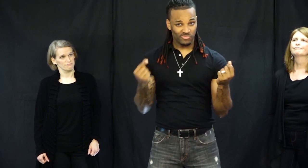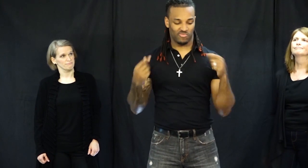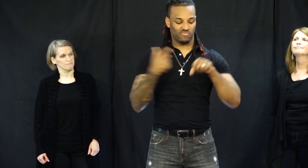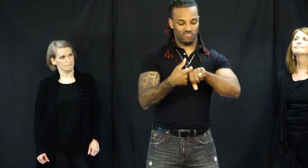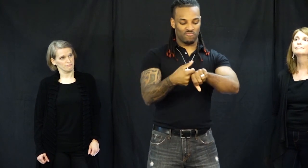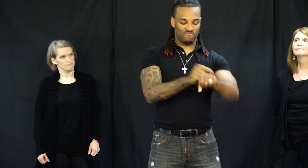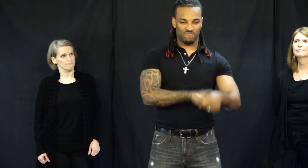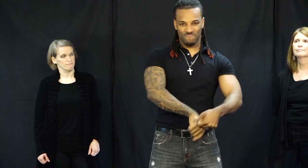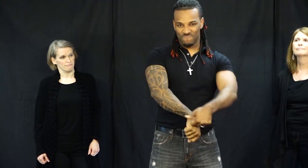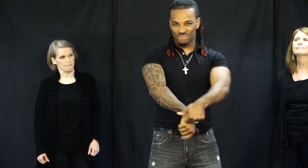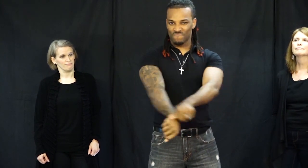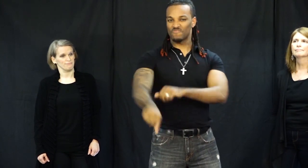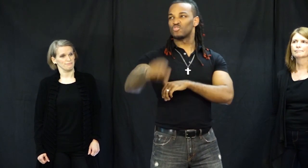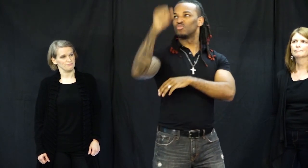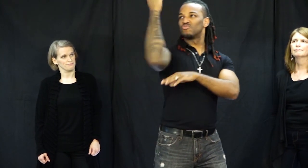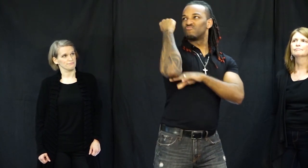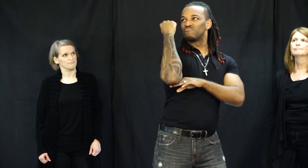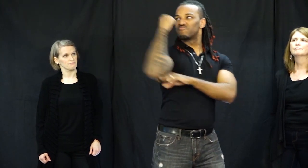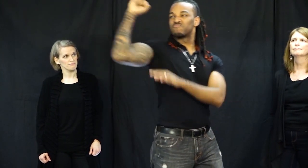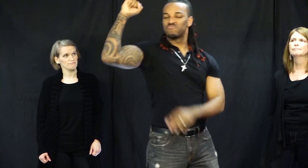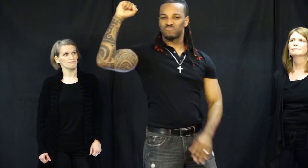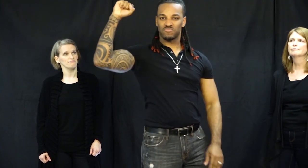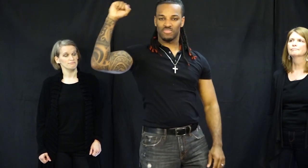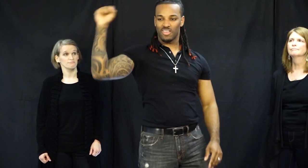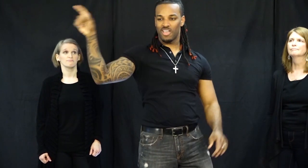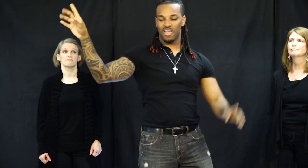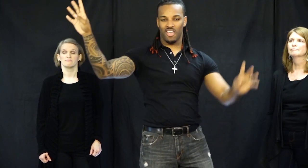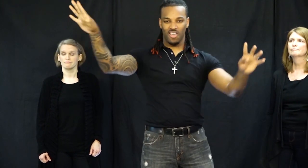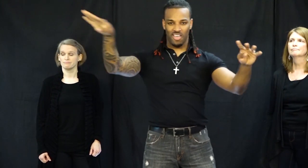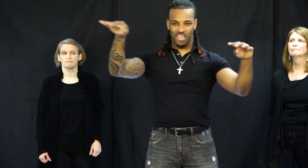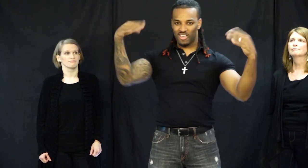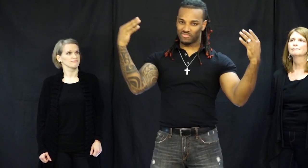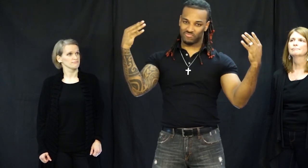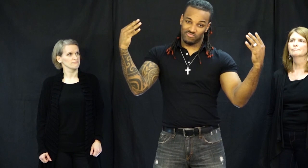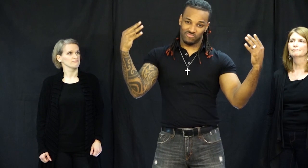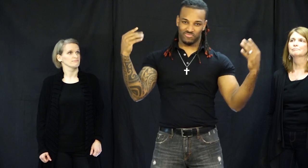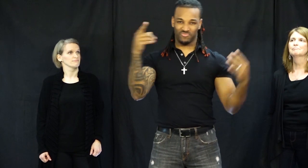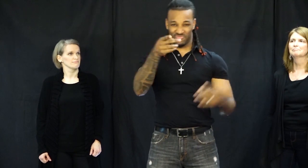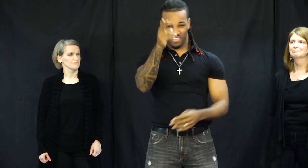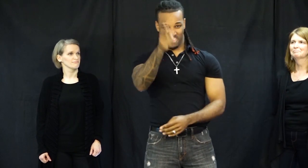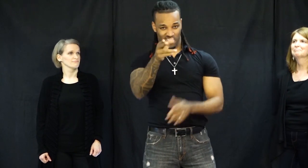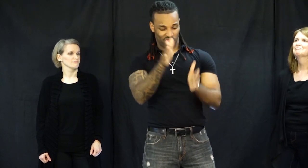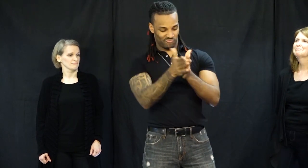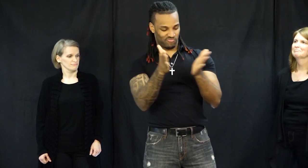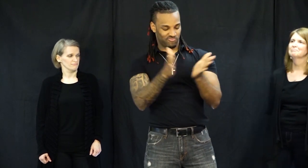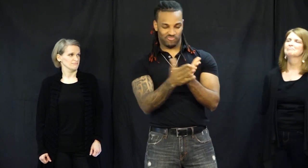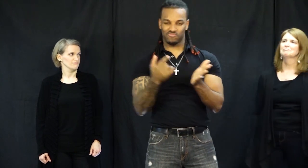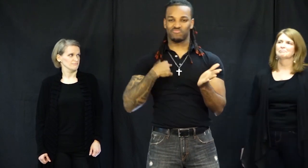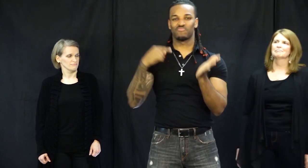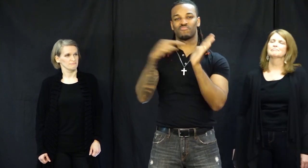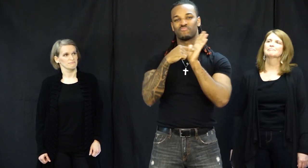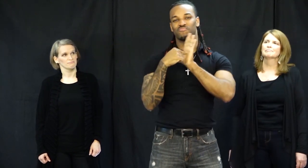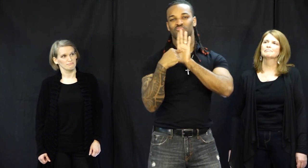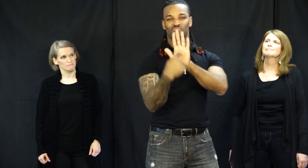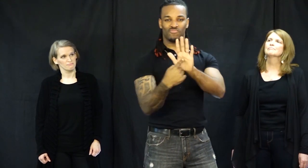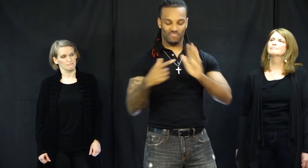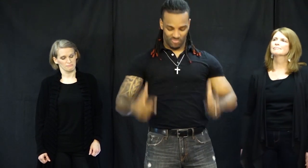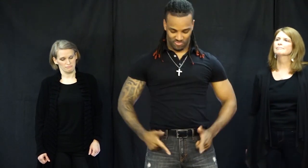be a revolution in this century. Enter me. he says in parentheses. Don't be shocked when your history book mentions me. I will